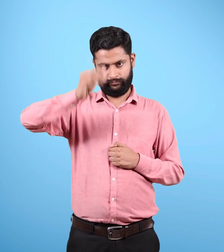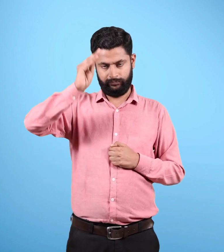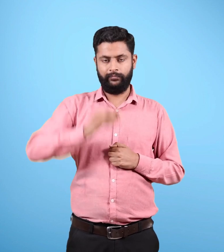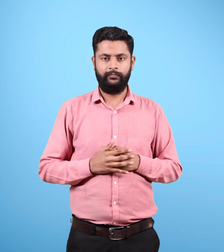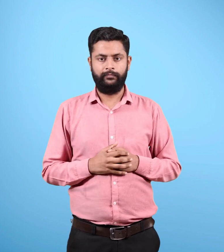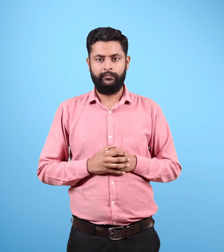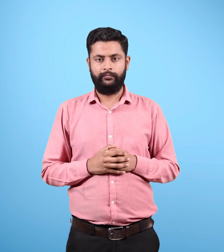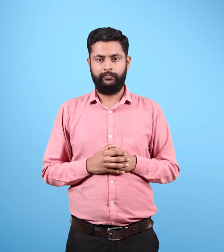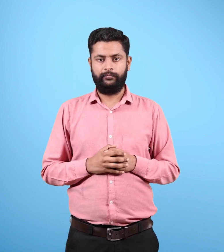curry.